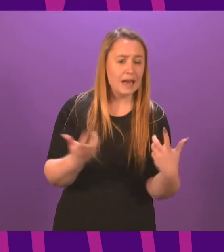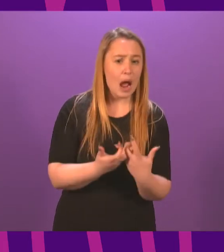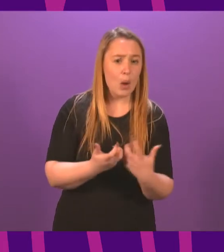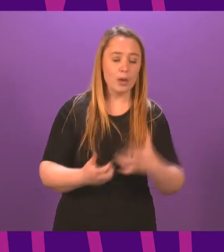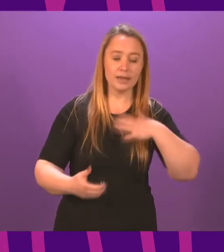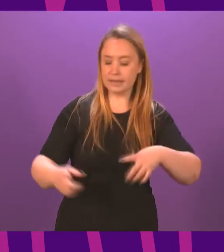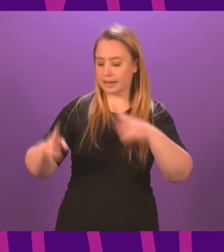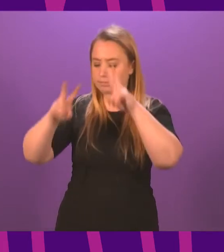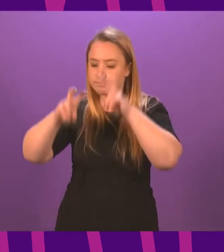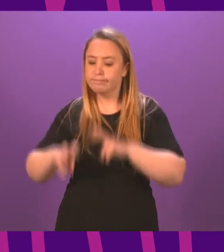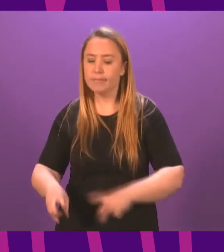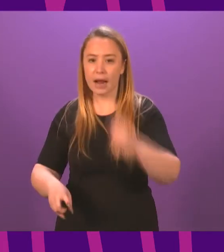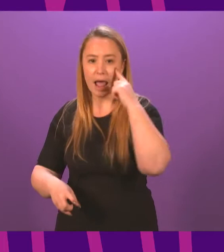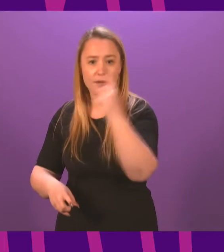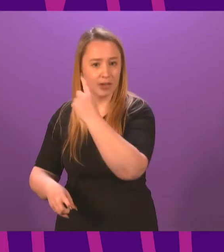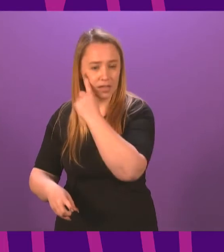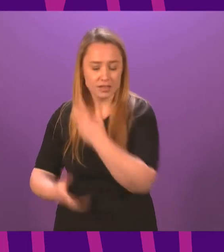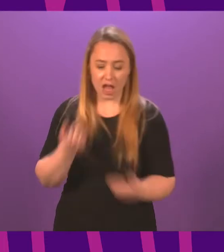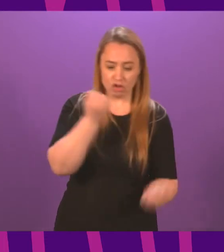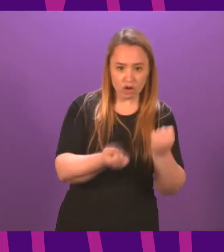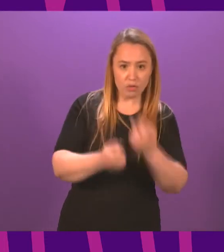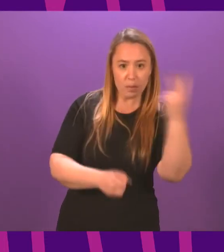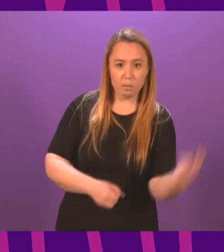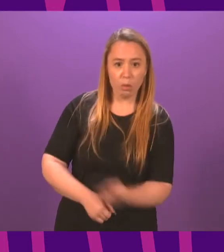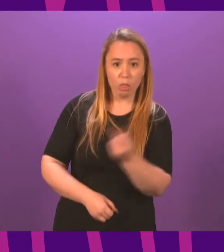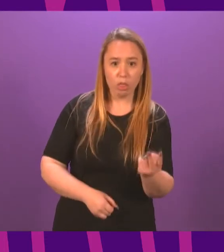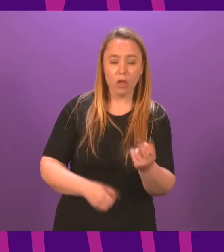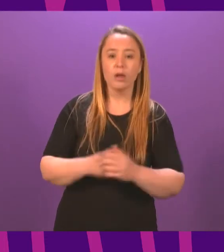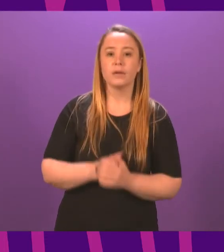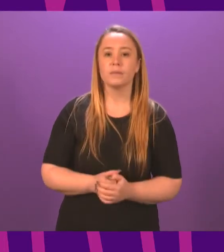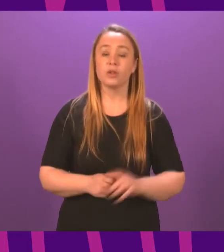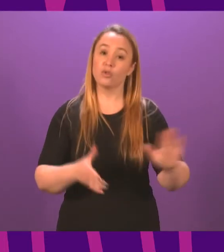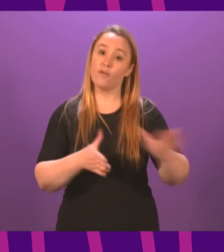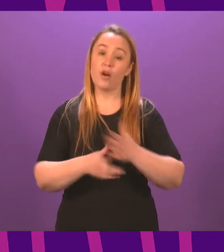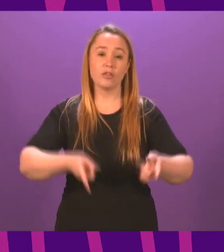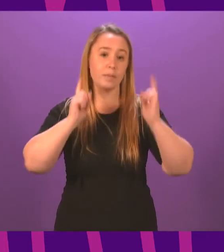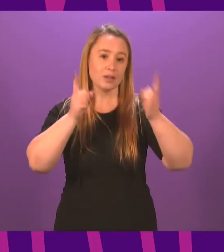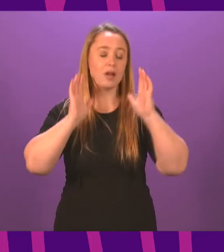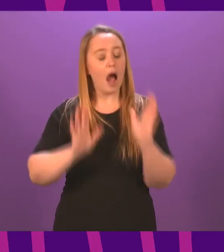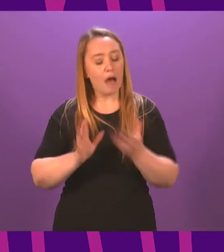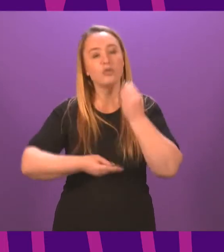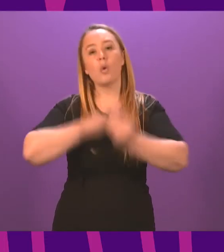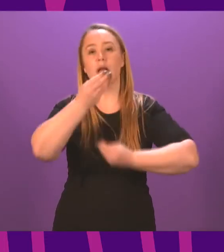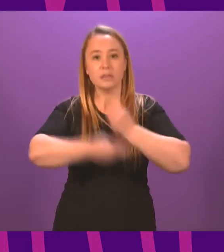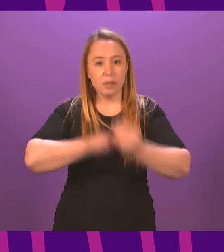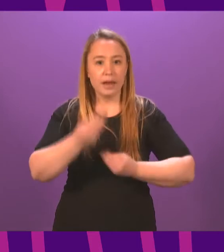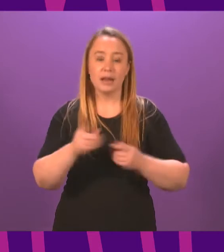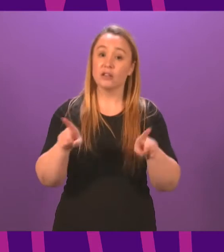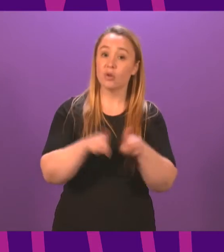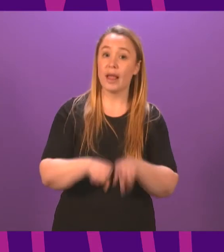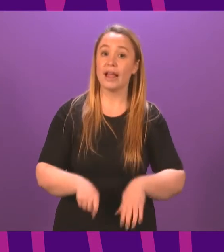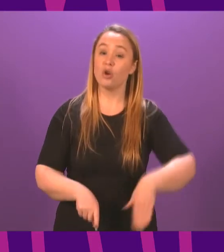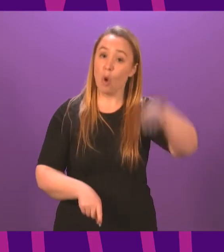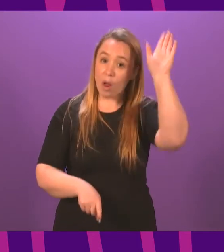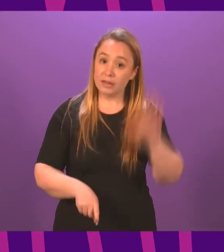data, as the First Minister says it must, and I quote her, then the First Minister must explain to the people, like those in North and